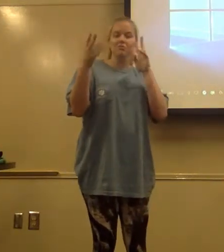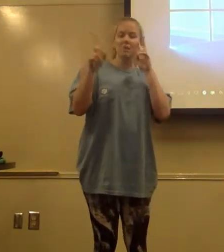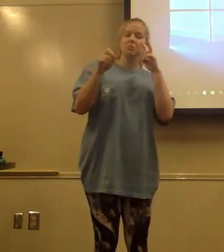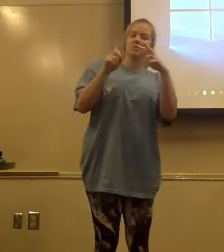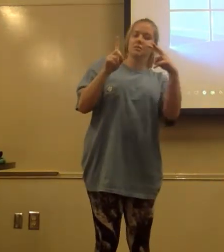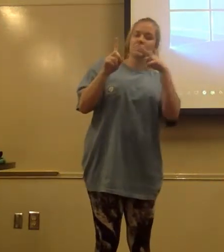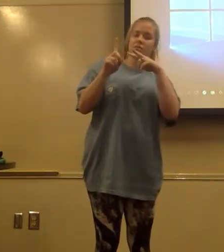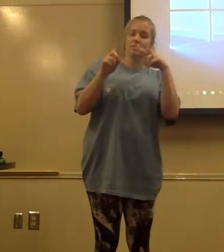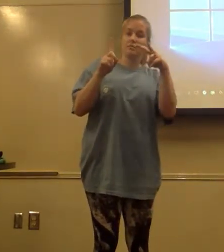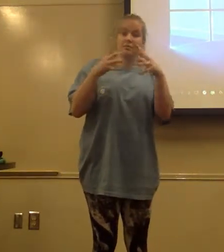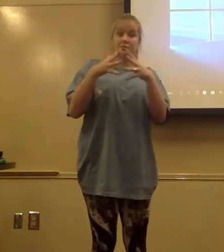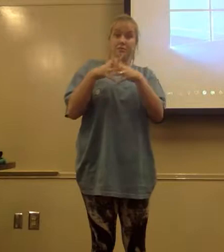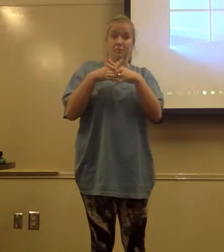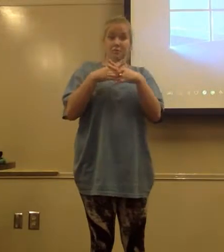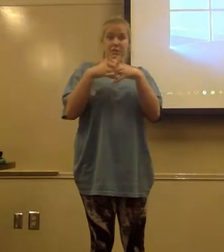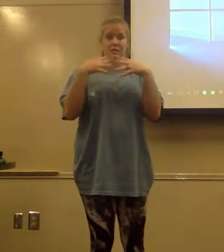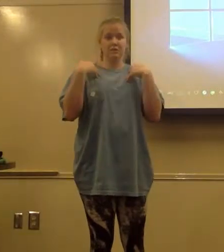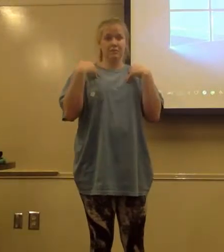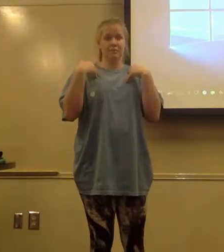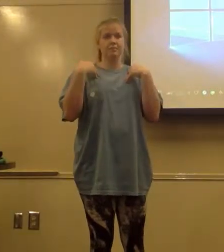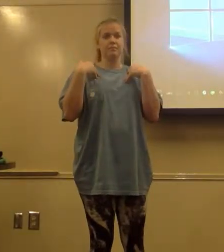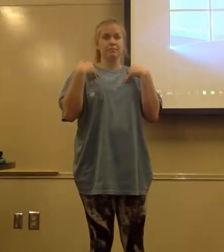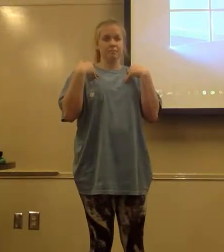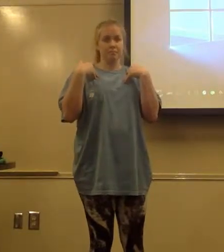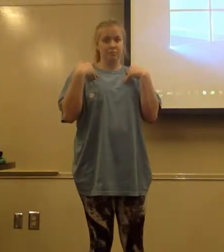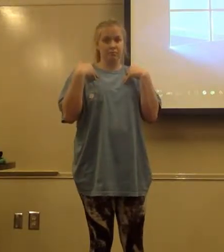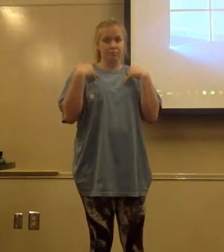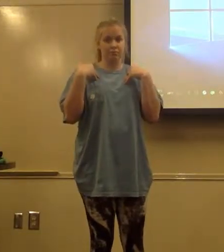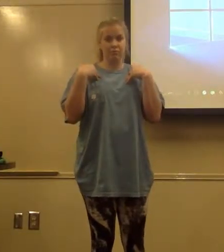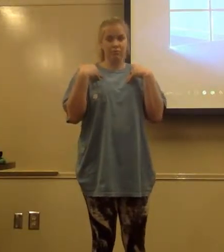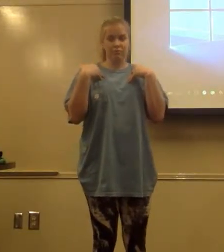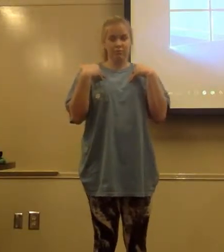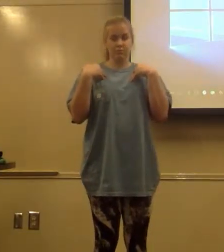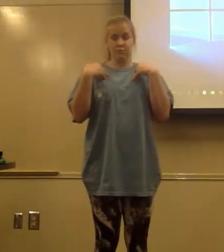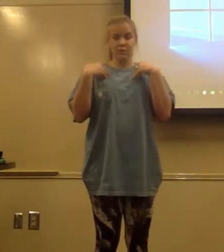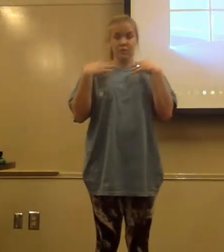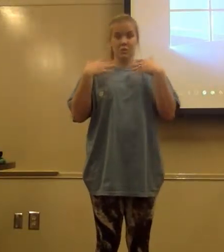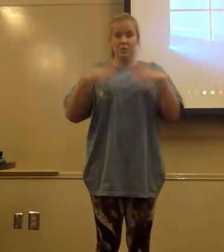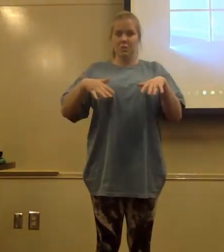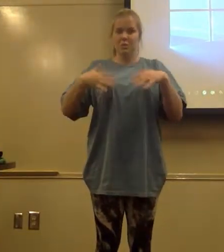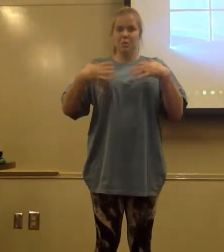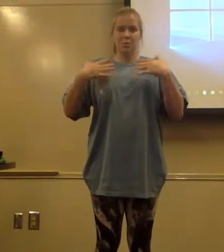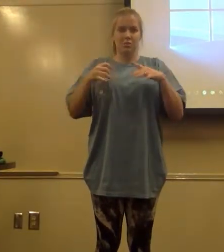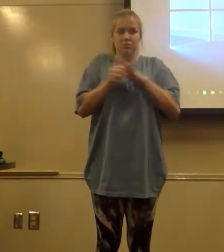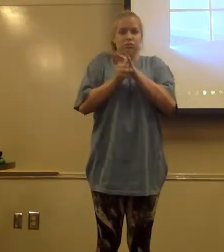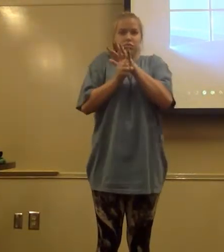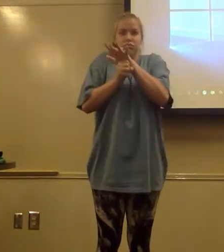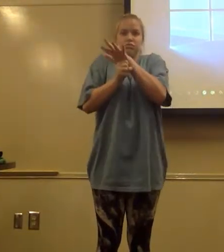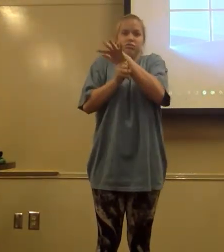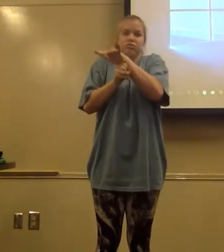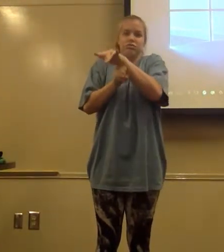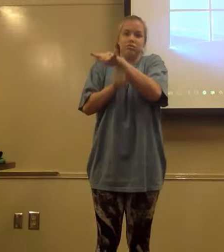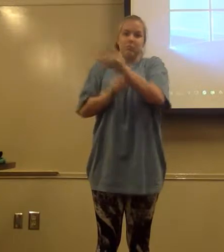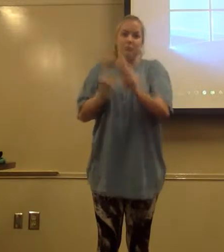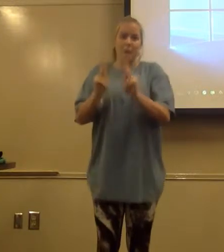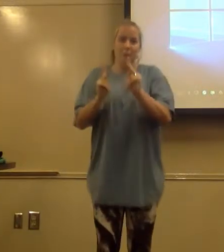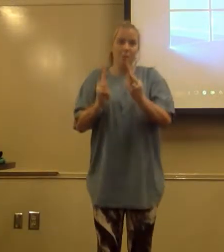States, there's just been a real surge, a real tipping point in terms of the plant-based nutrition movement. There are now